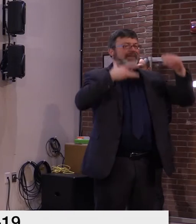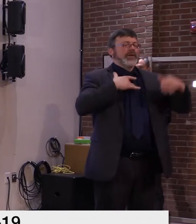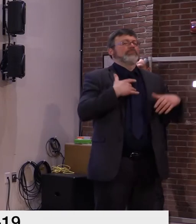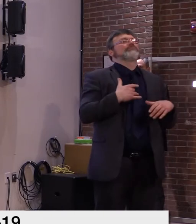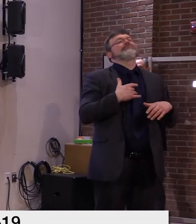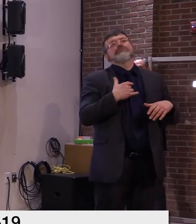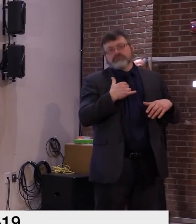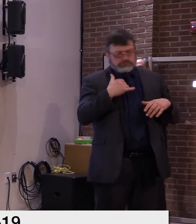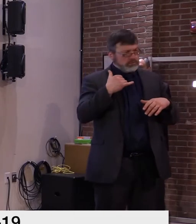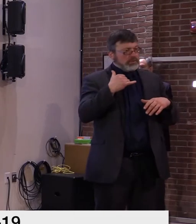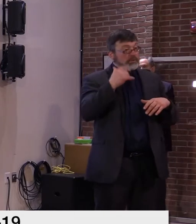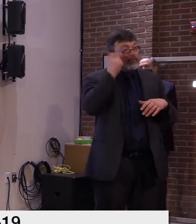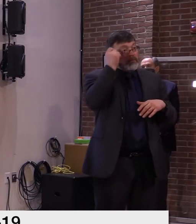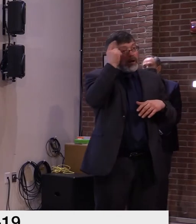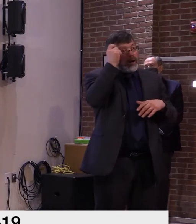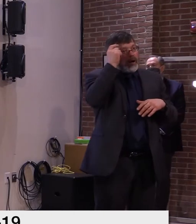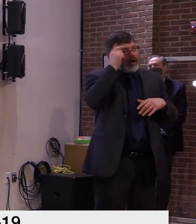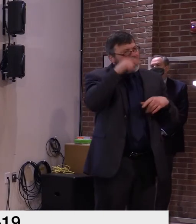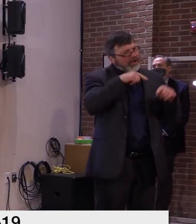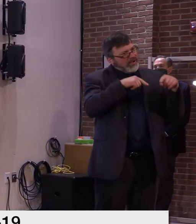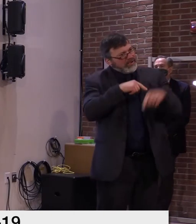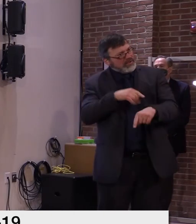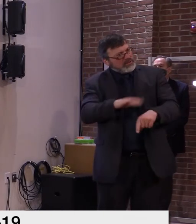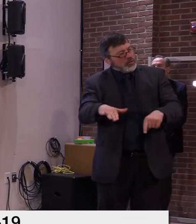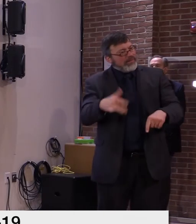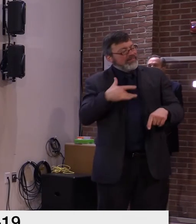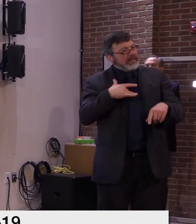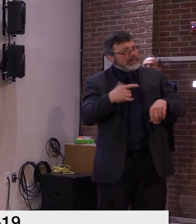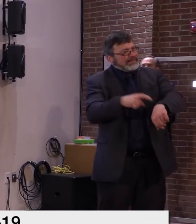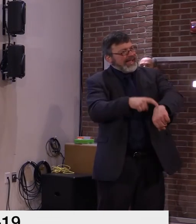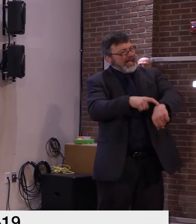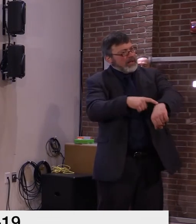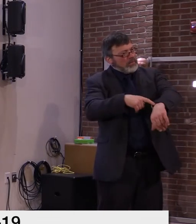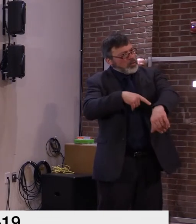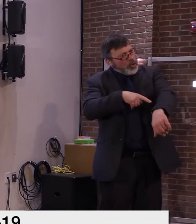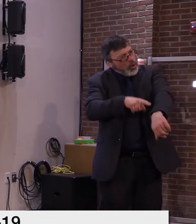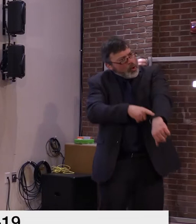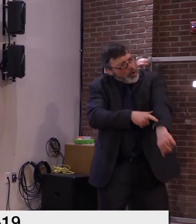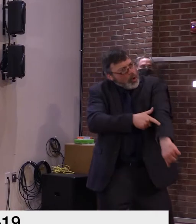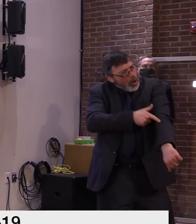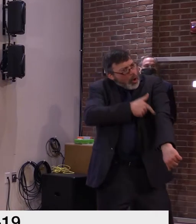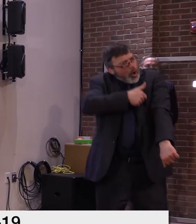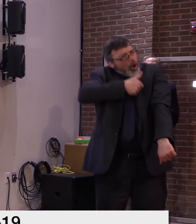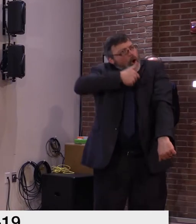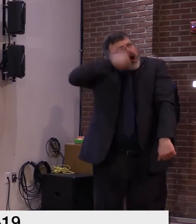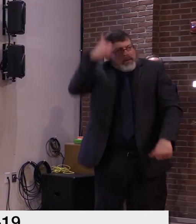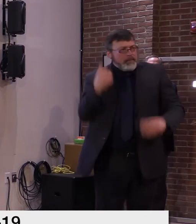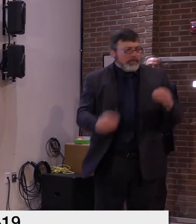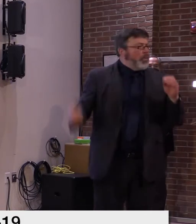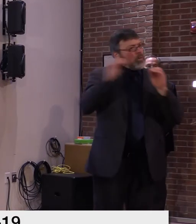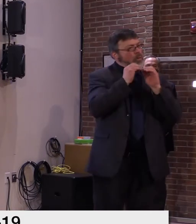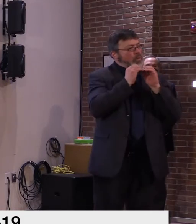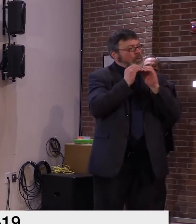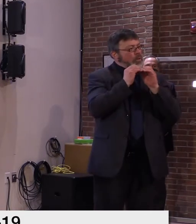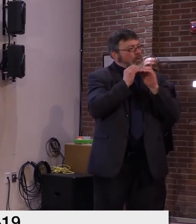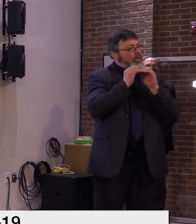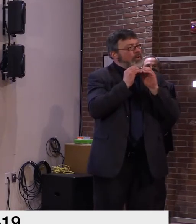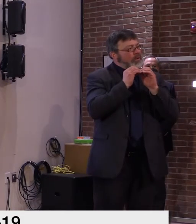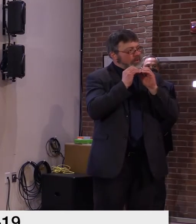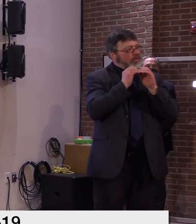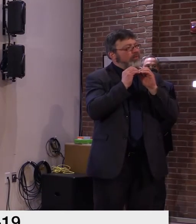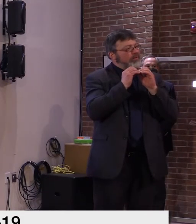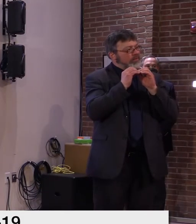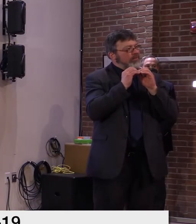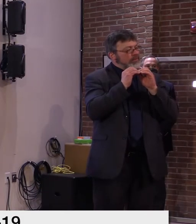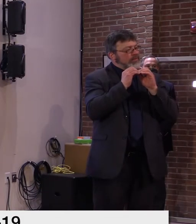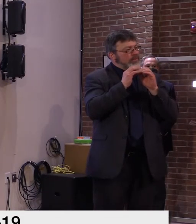experience. This is a year they will not get back, and it's a year that should be full of milestones, time hanging out with